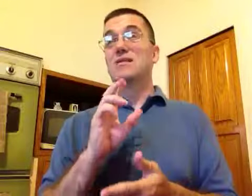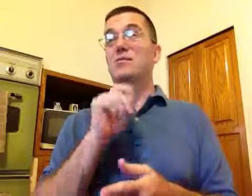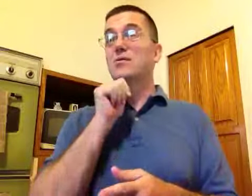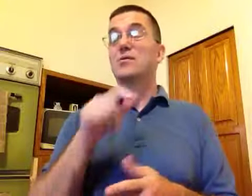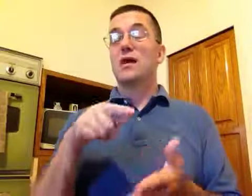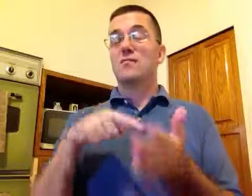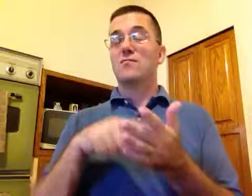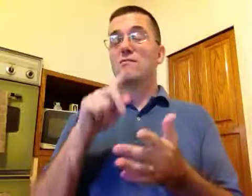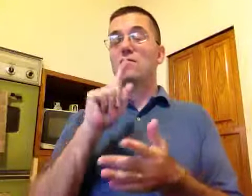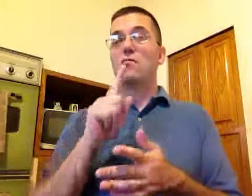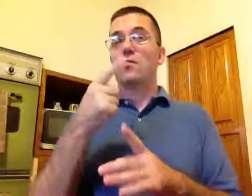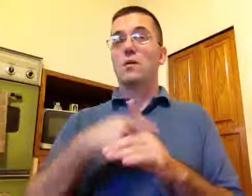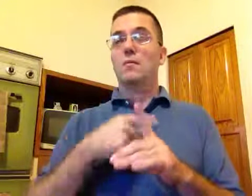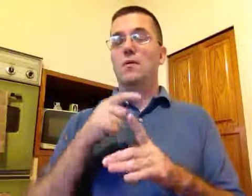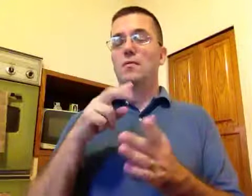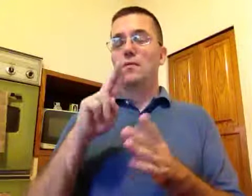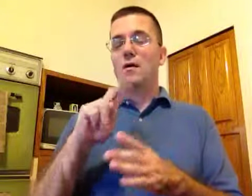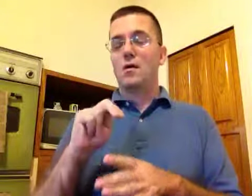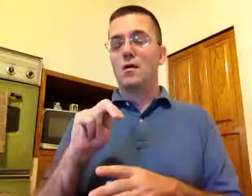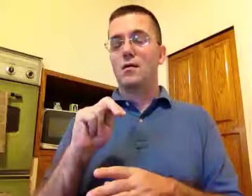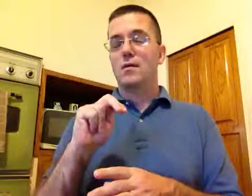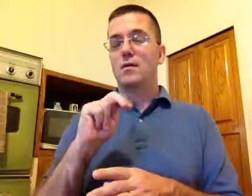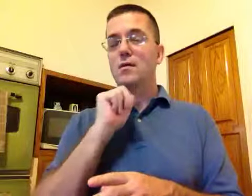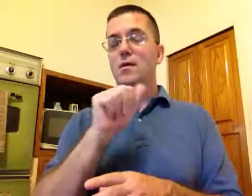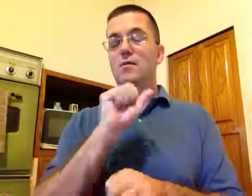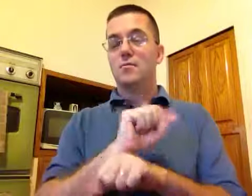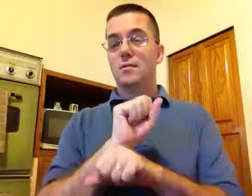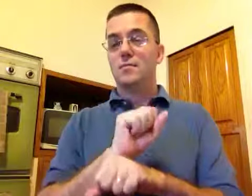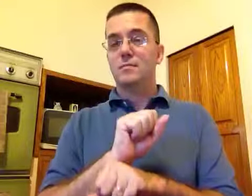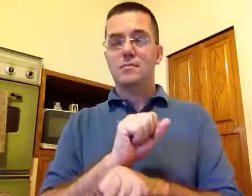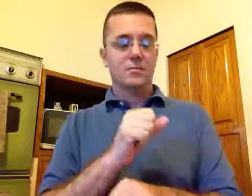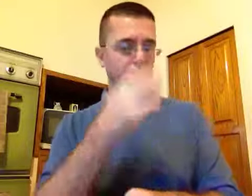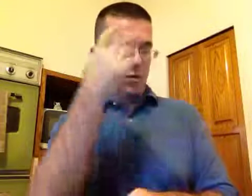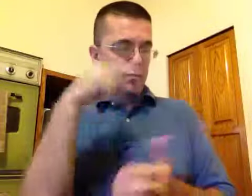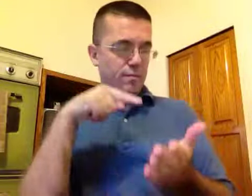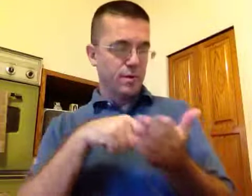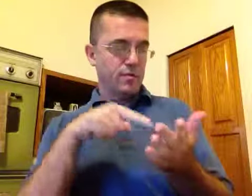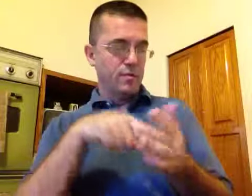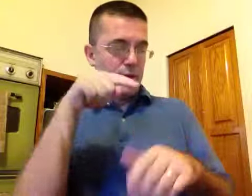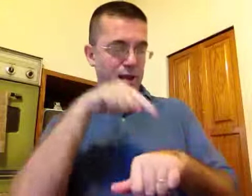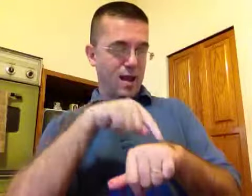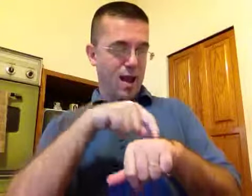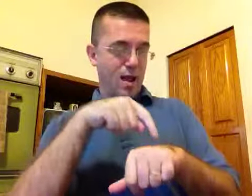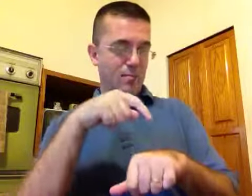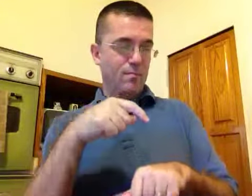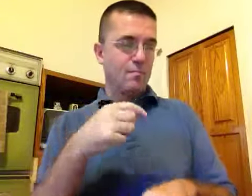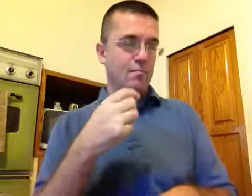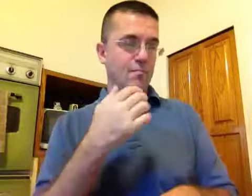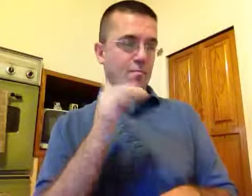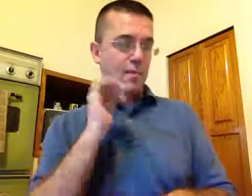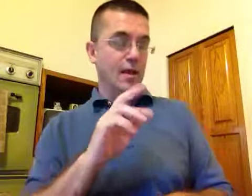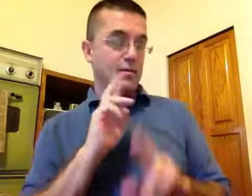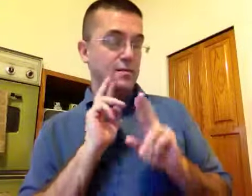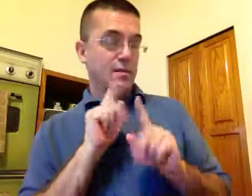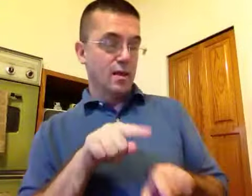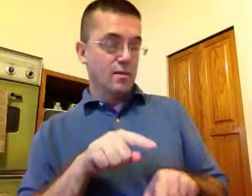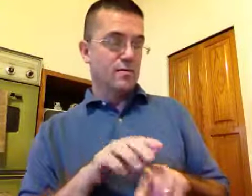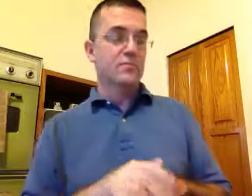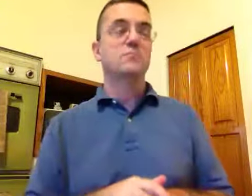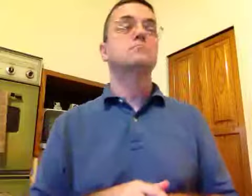So you haven't paid your bills on time is why your score's low? Yeah. Okay. That's the answer. And do you